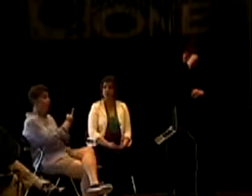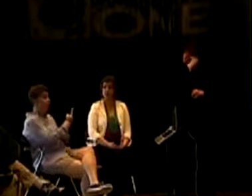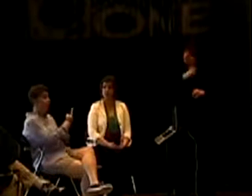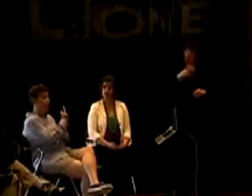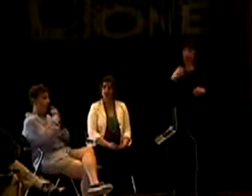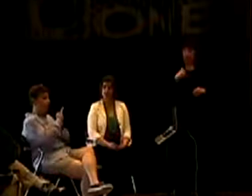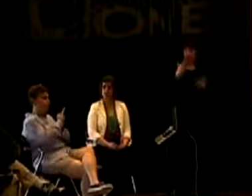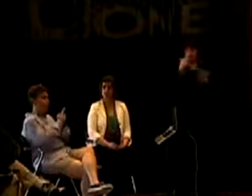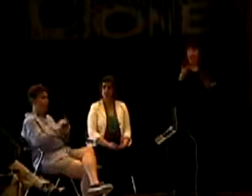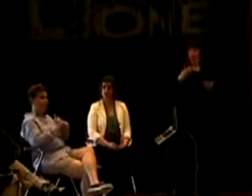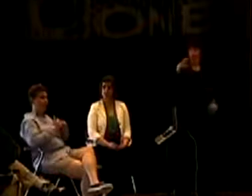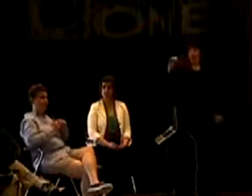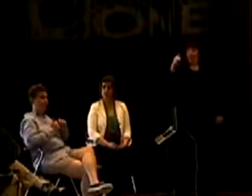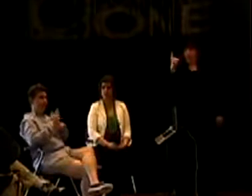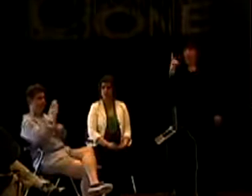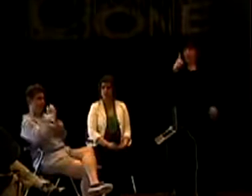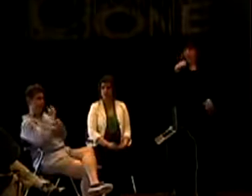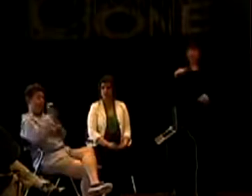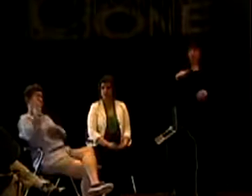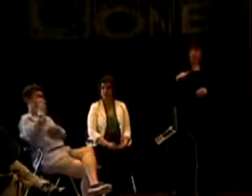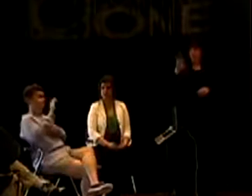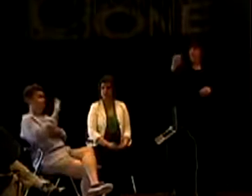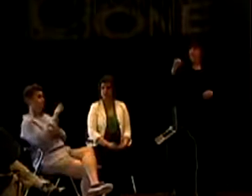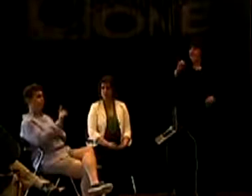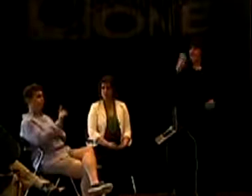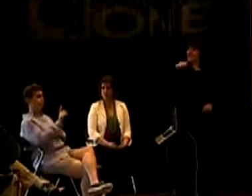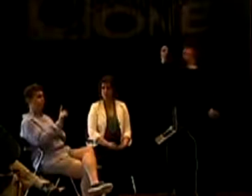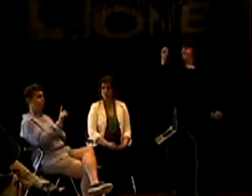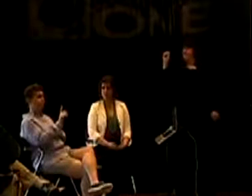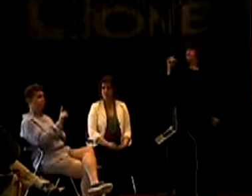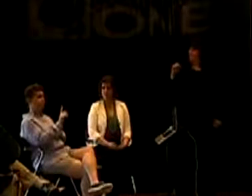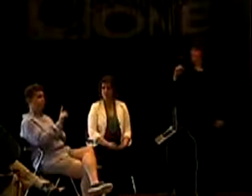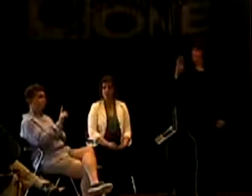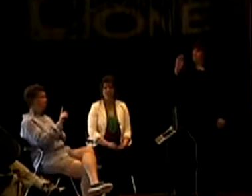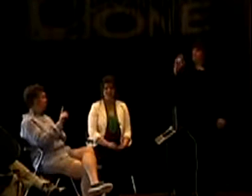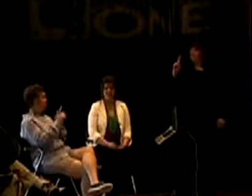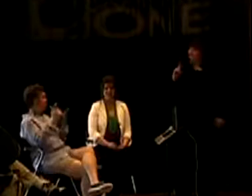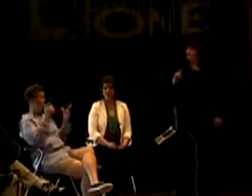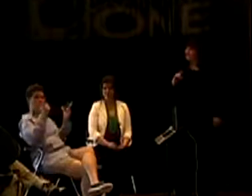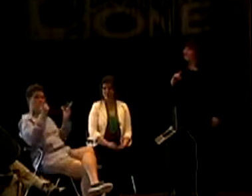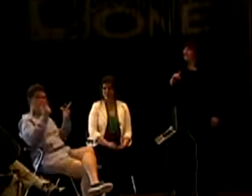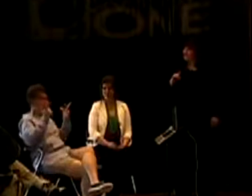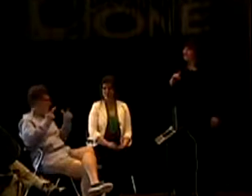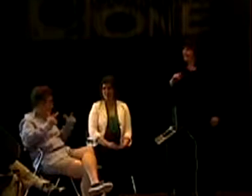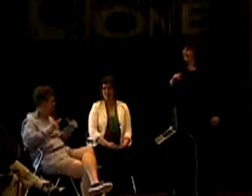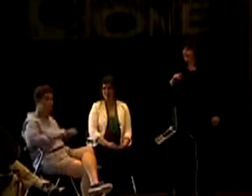And I want to thank Company One for being brazen and bold enough